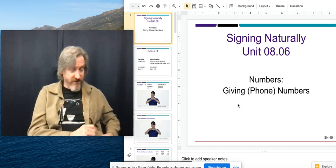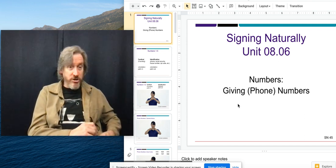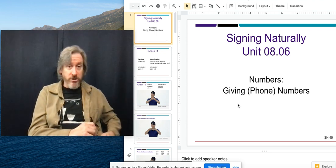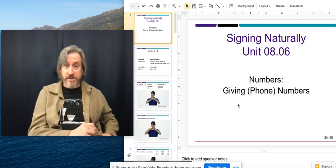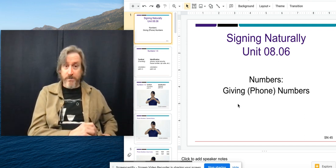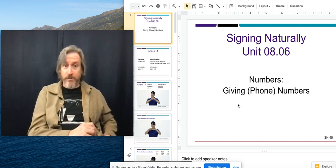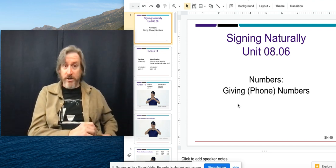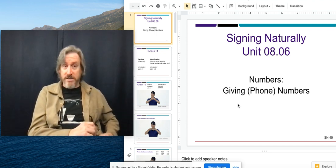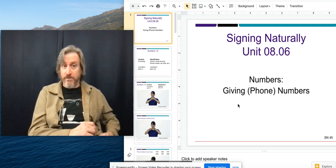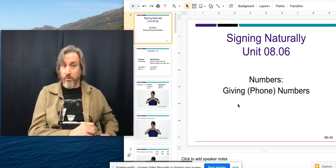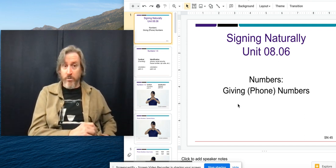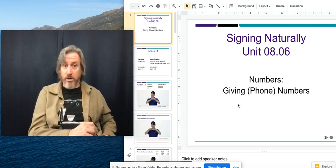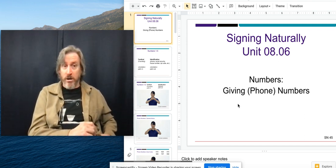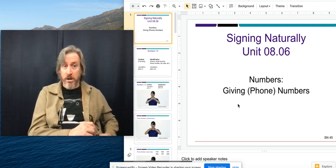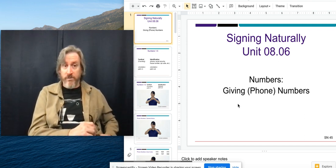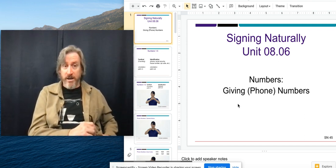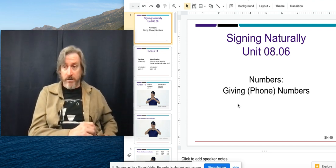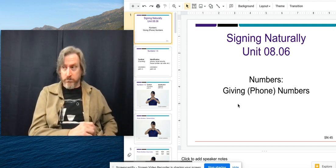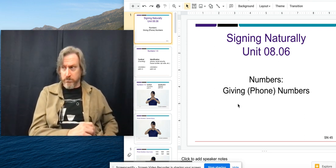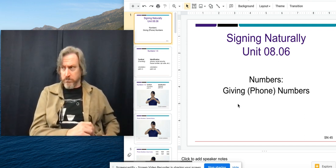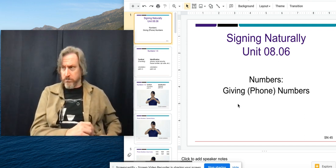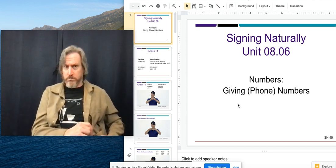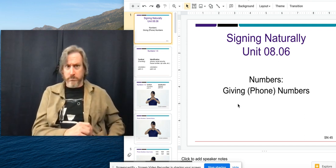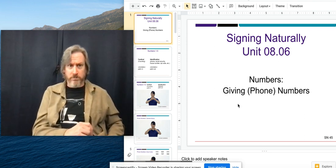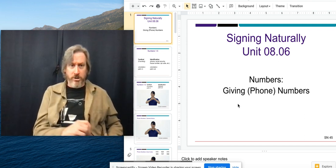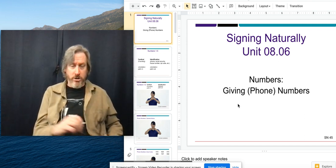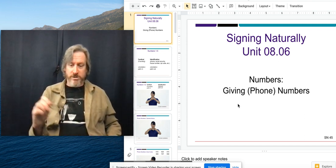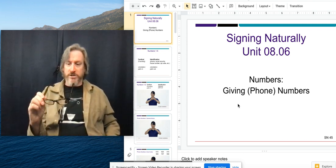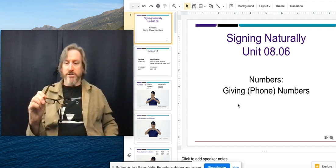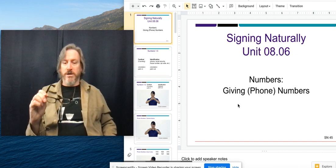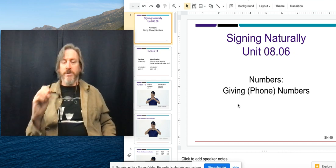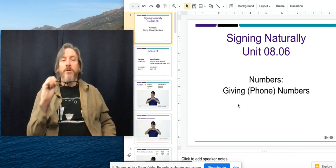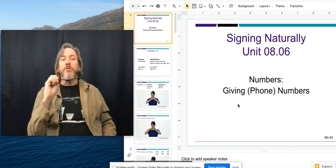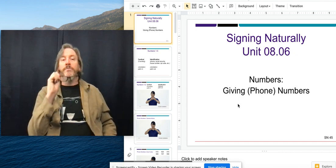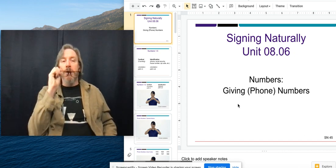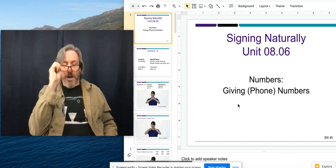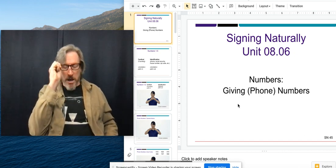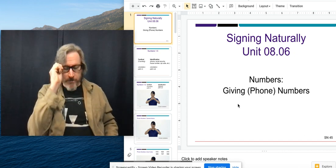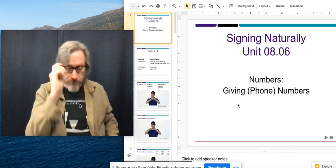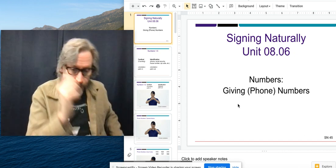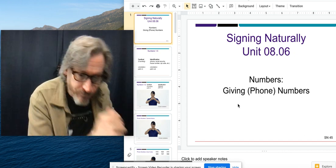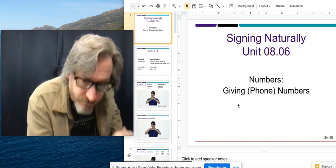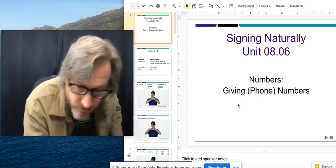And eventually, some people get to the point where the ghost has just come into my room,